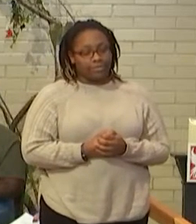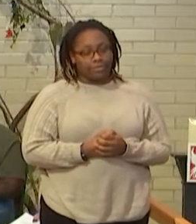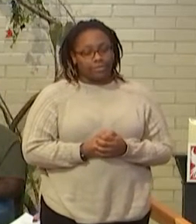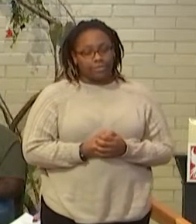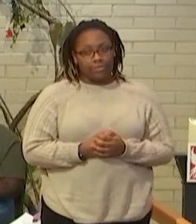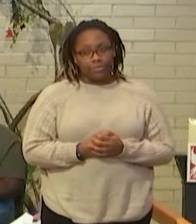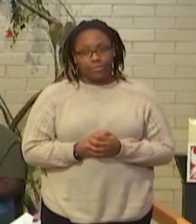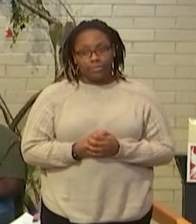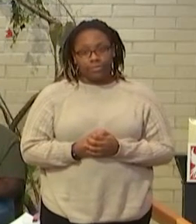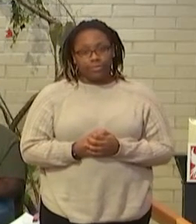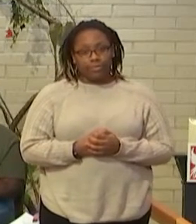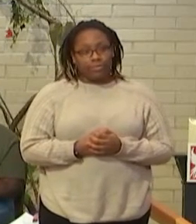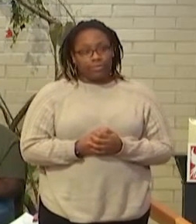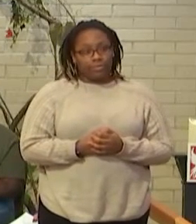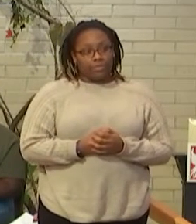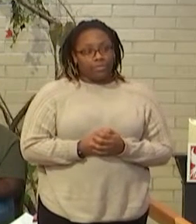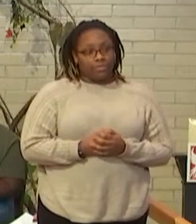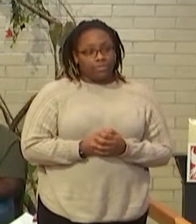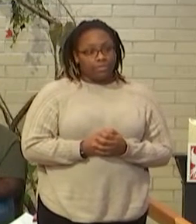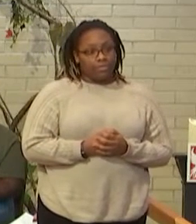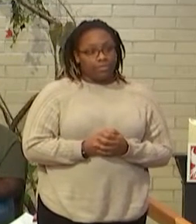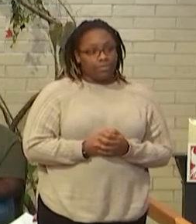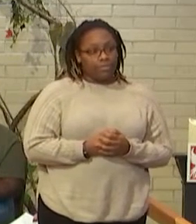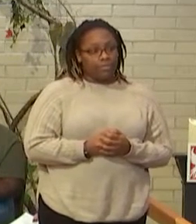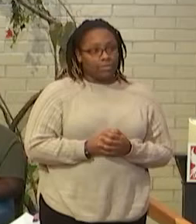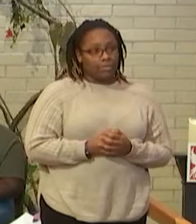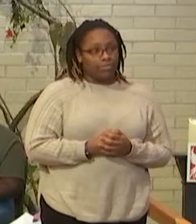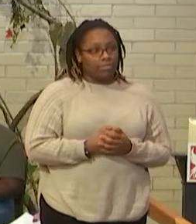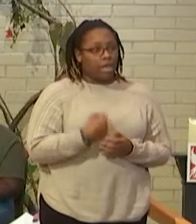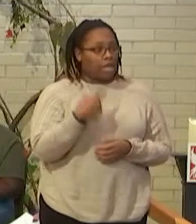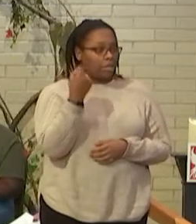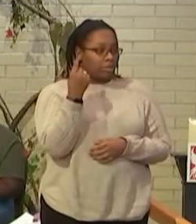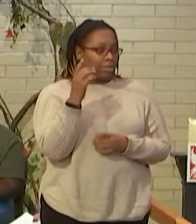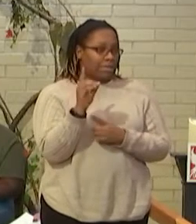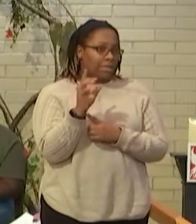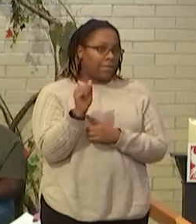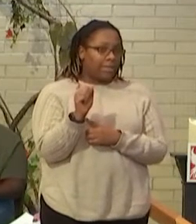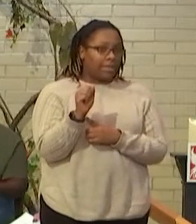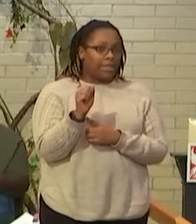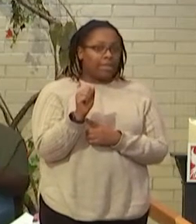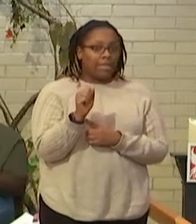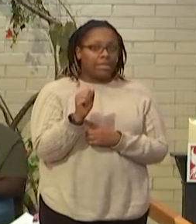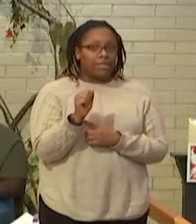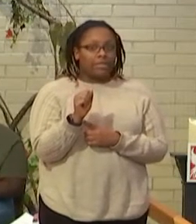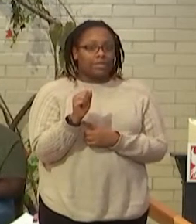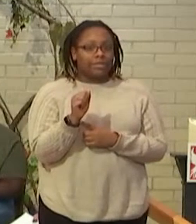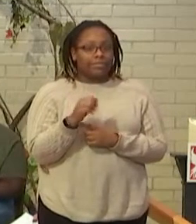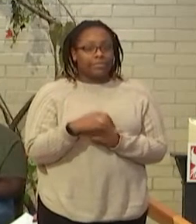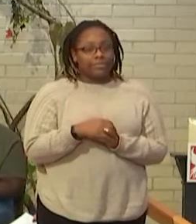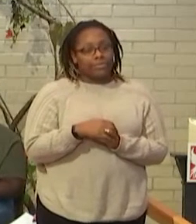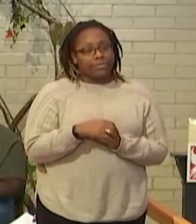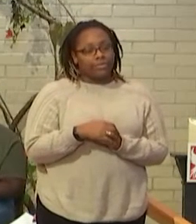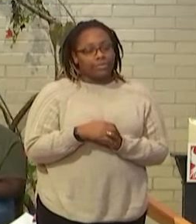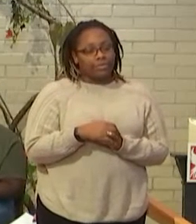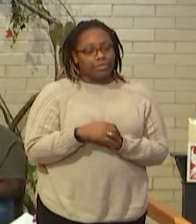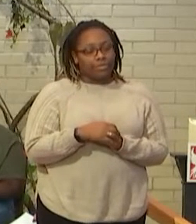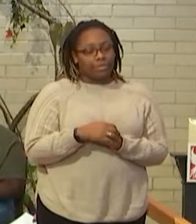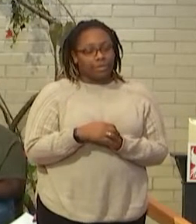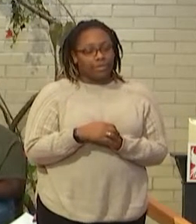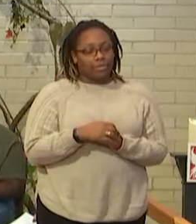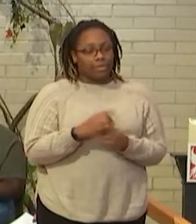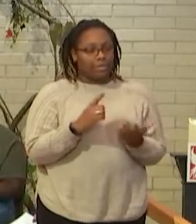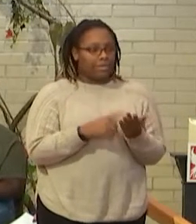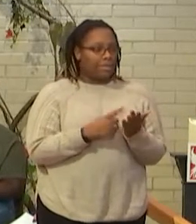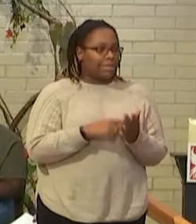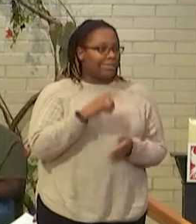So I first became familiar with disability language because of my major. We talk about deaf and